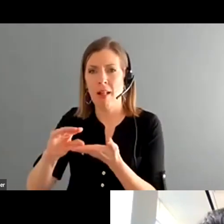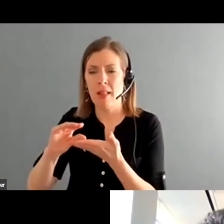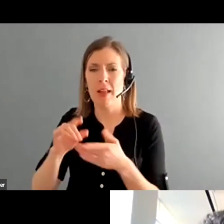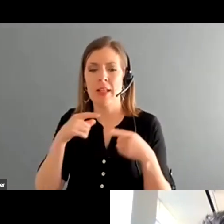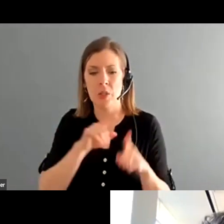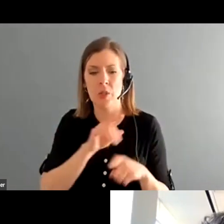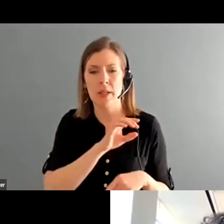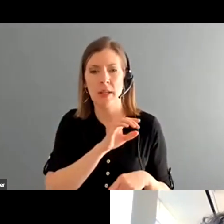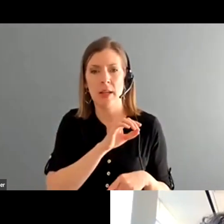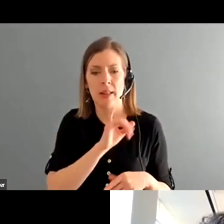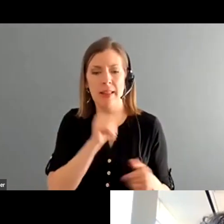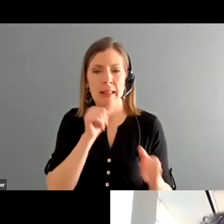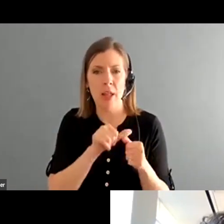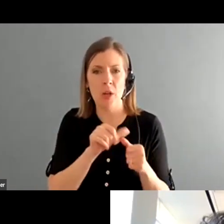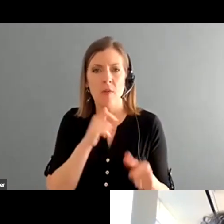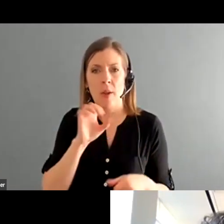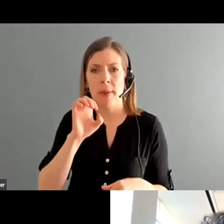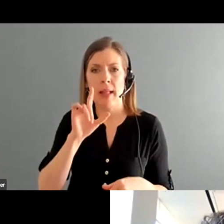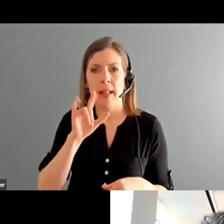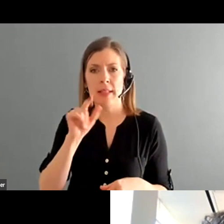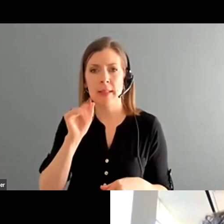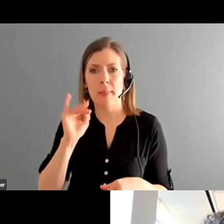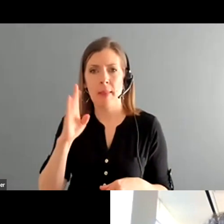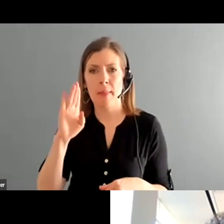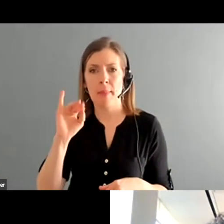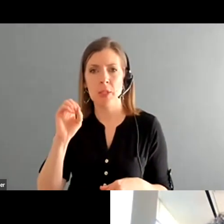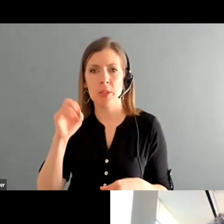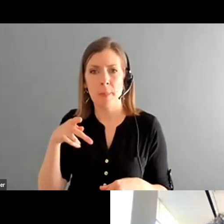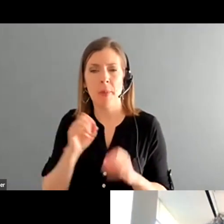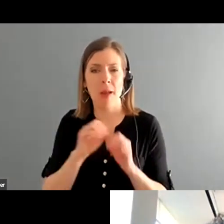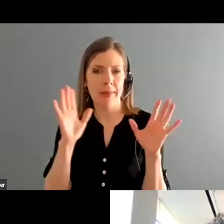Elizabeth Bishop,